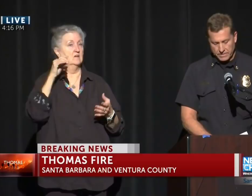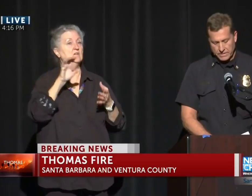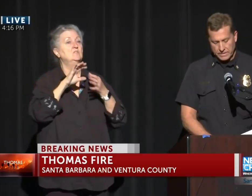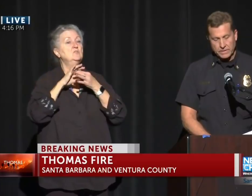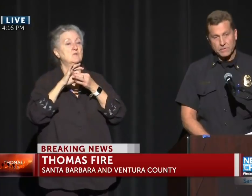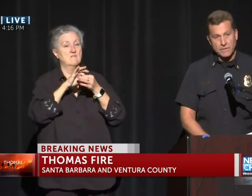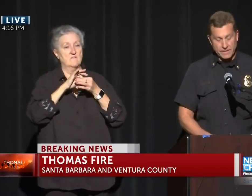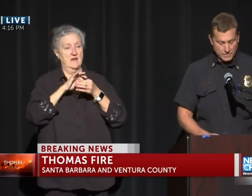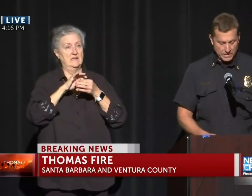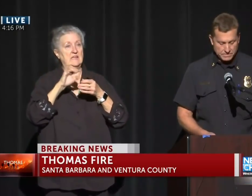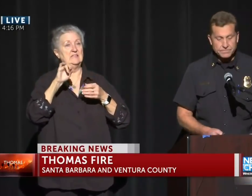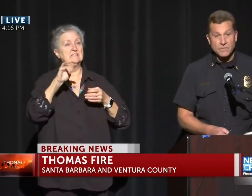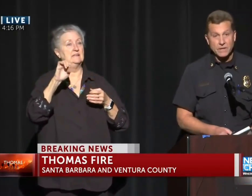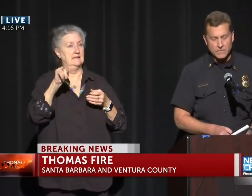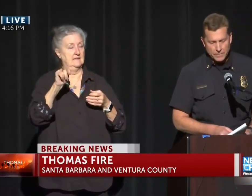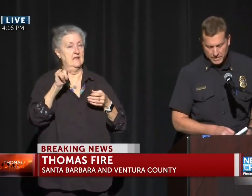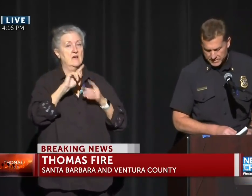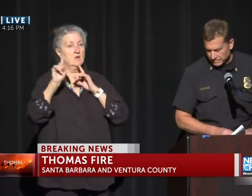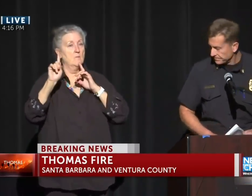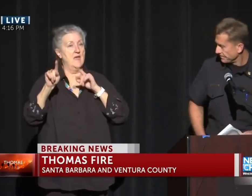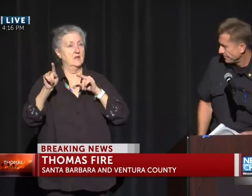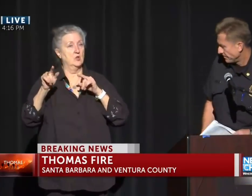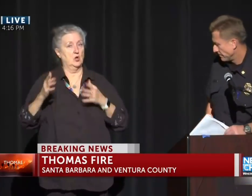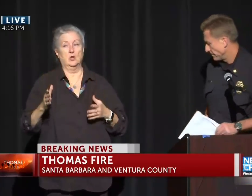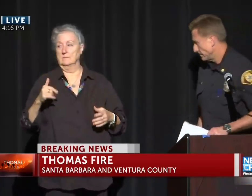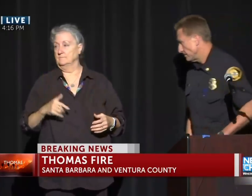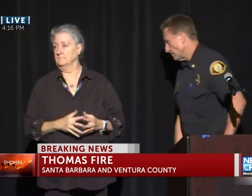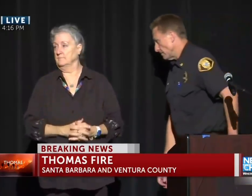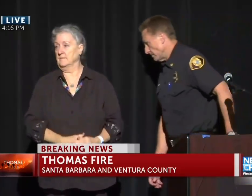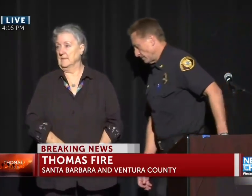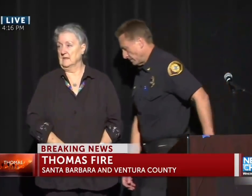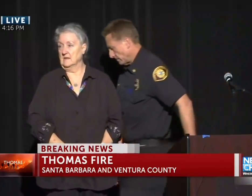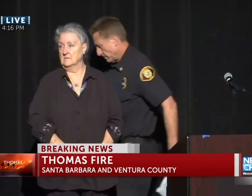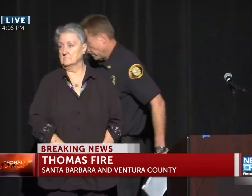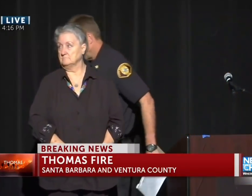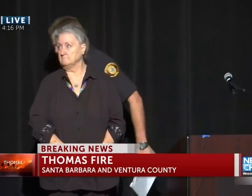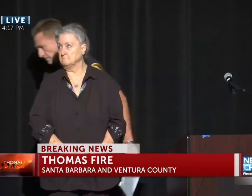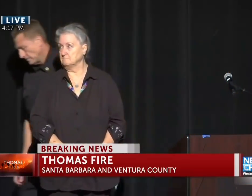Incident Commander in Unified Command. Thank you very much.